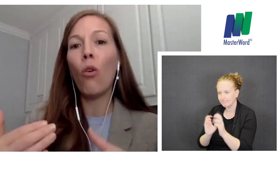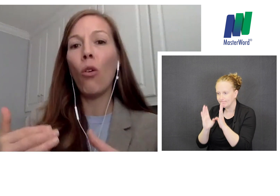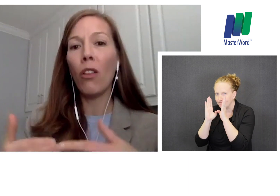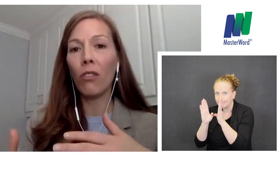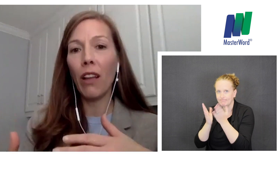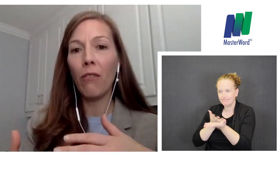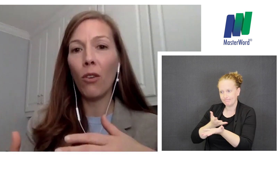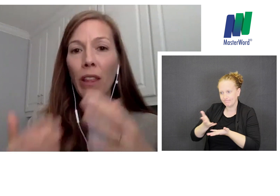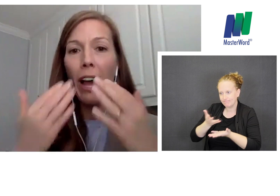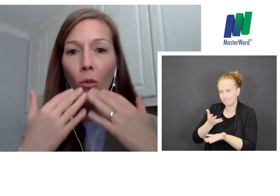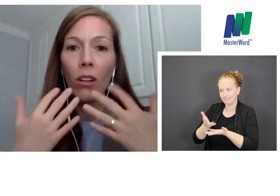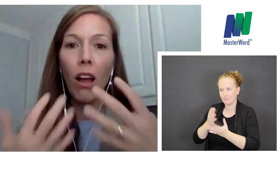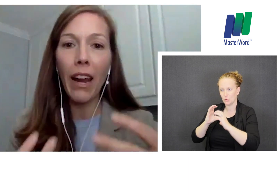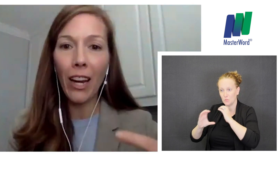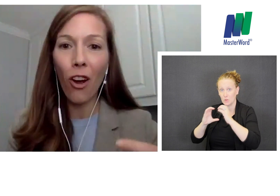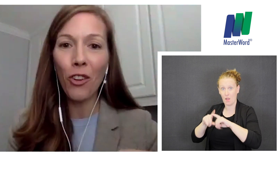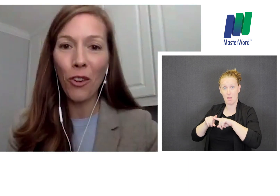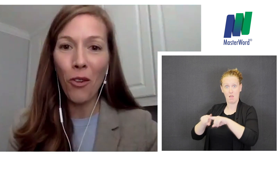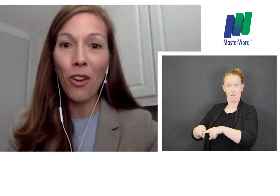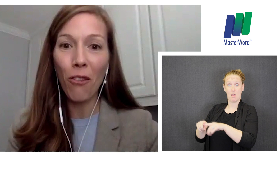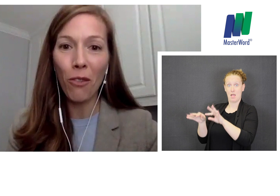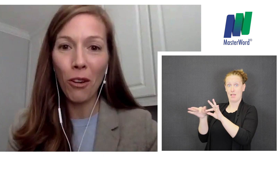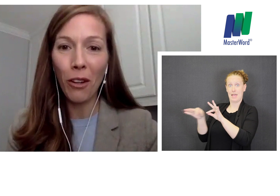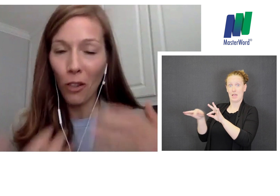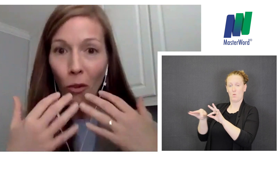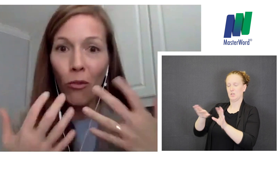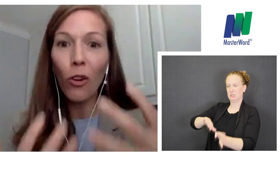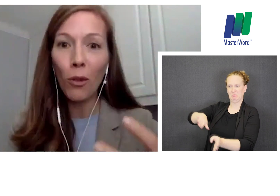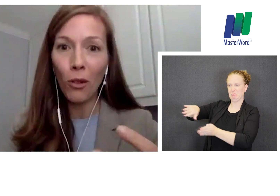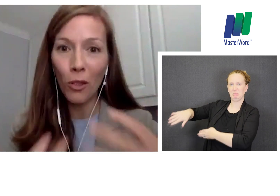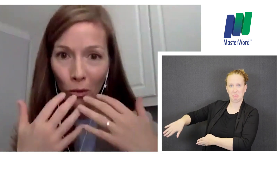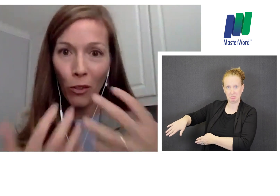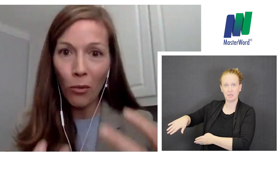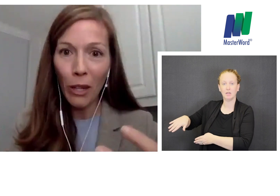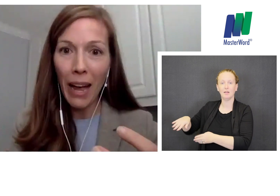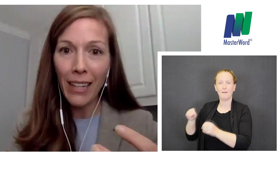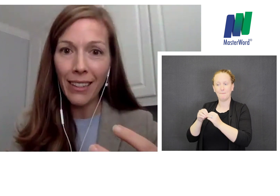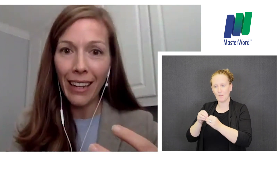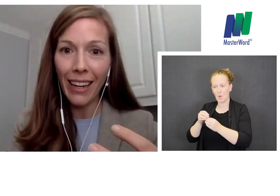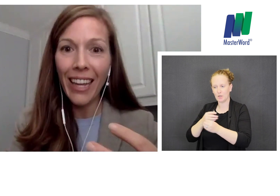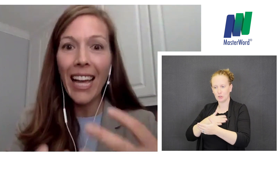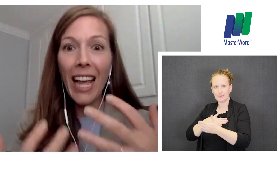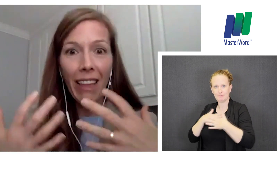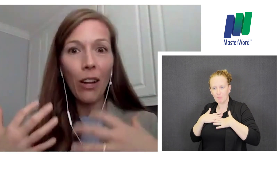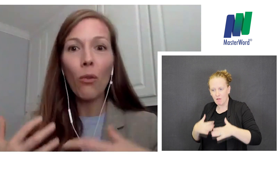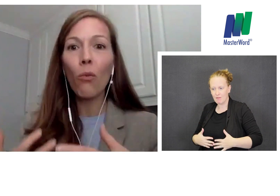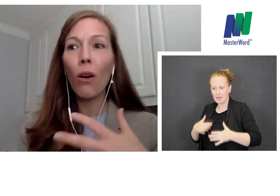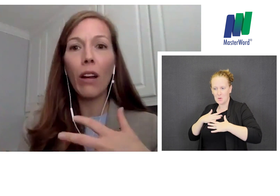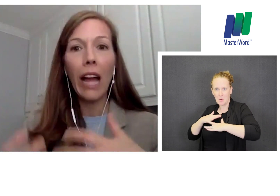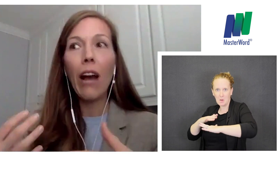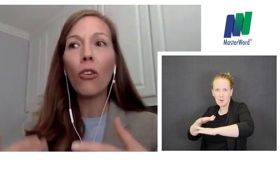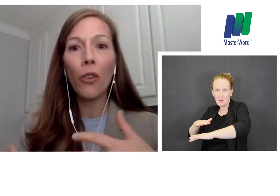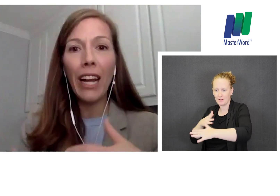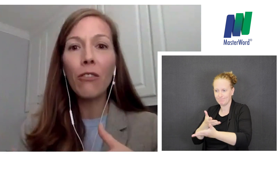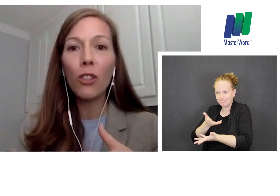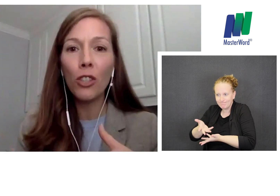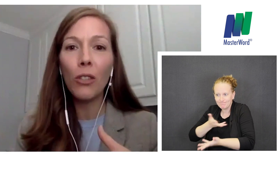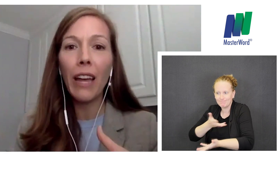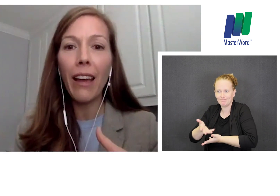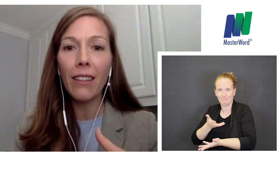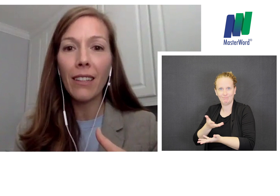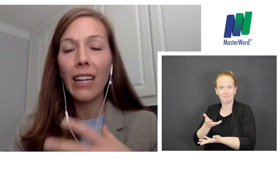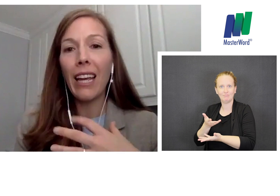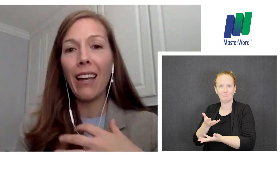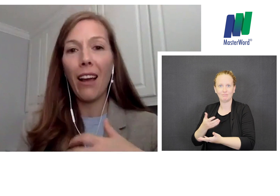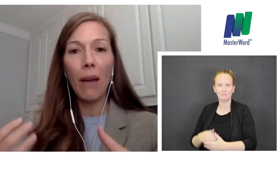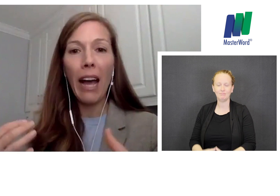on a whole other level without relying on your own verbal capacity? Like how creative could you